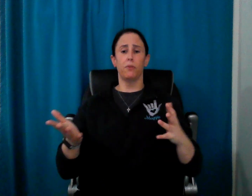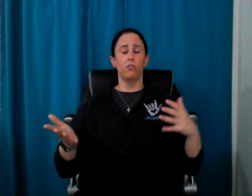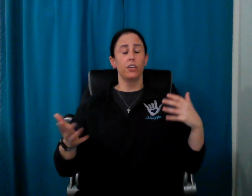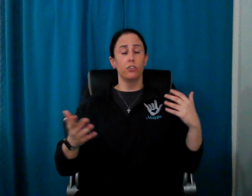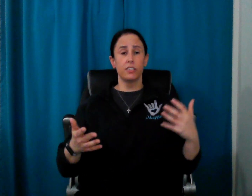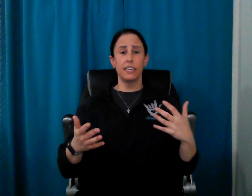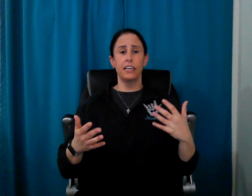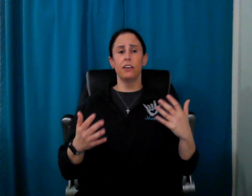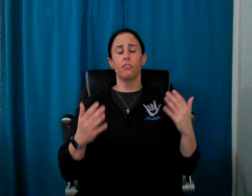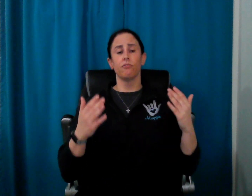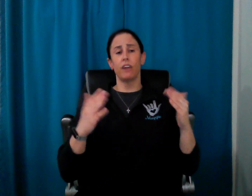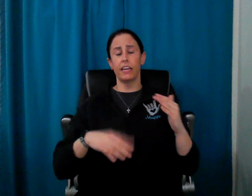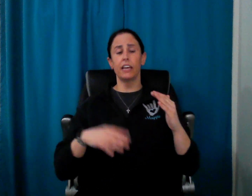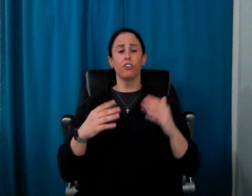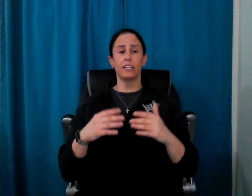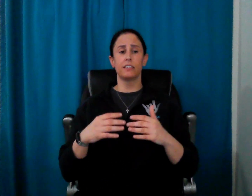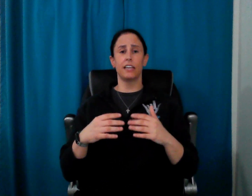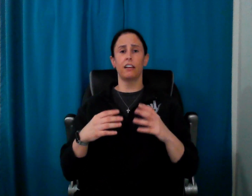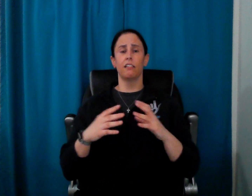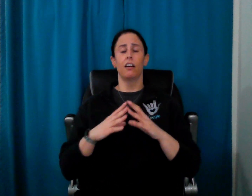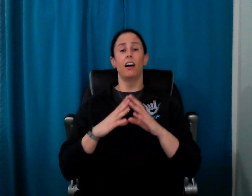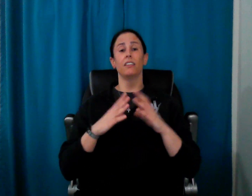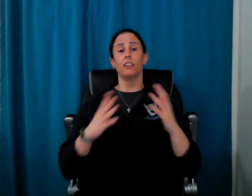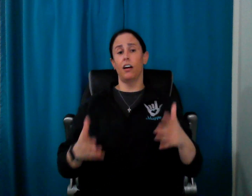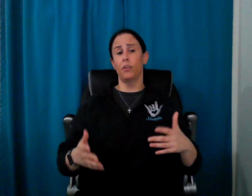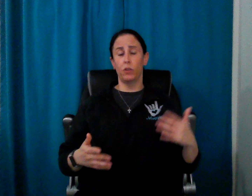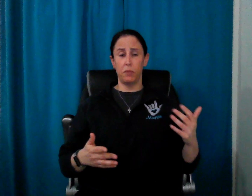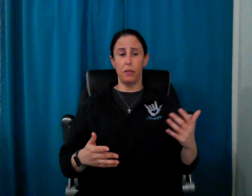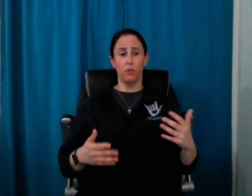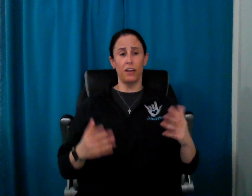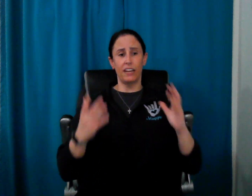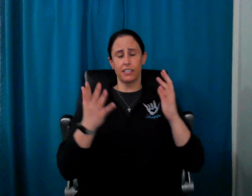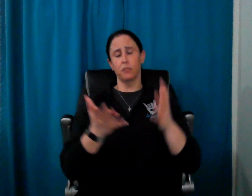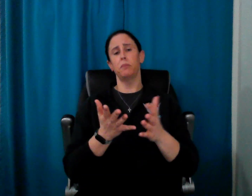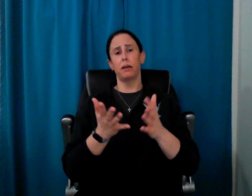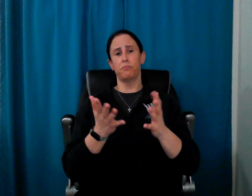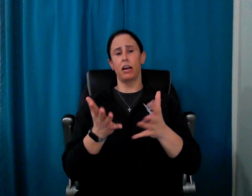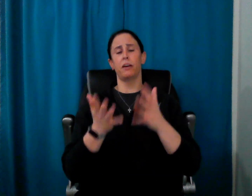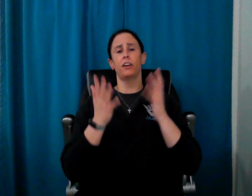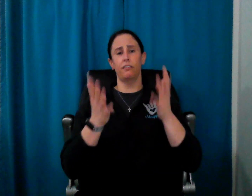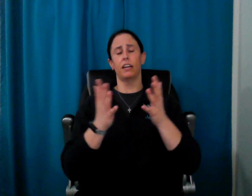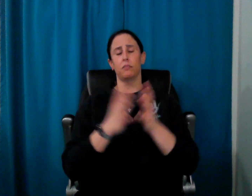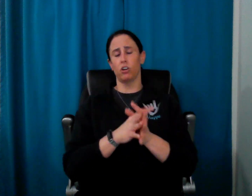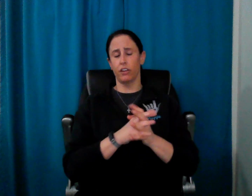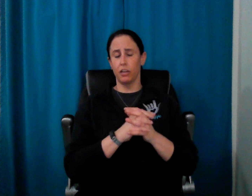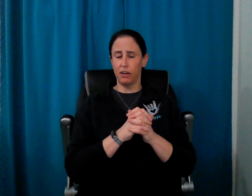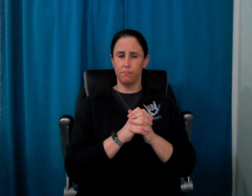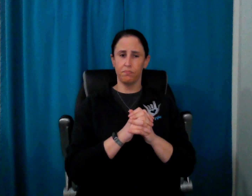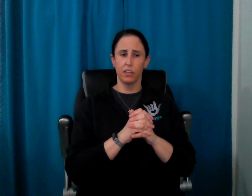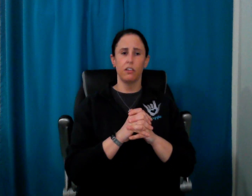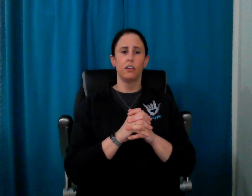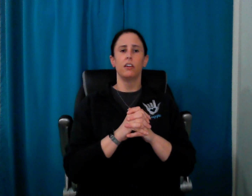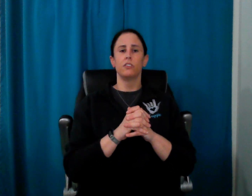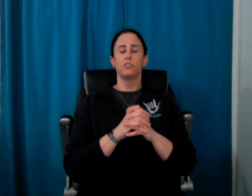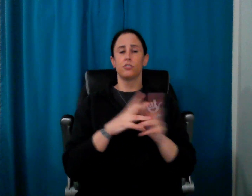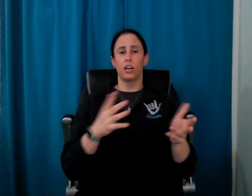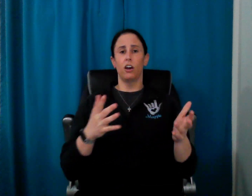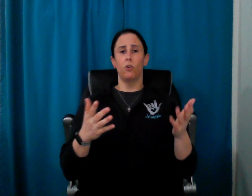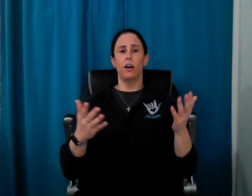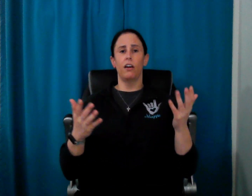People, you'll see ranking or listing a lot with people, and that's going to be my primary thing I'm talking about. So